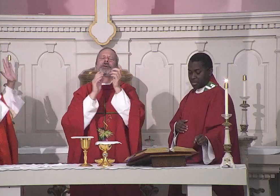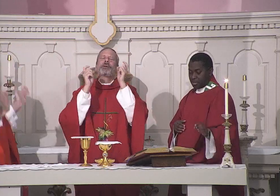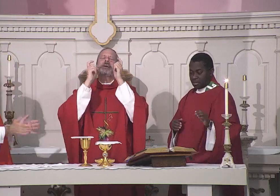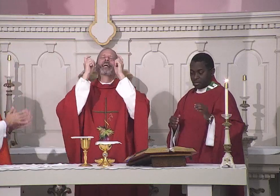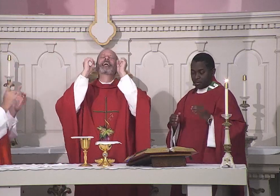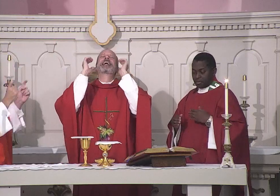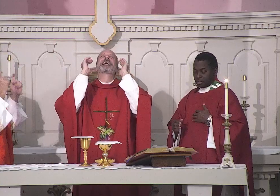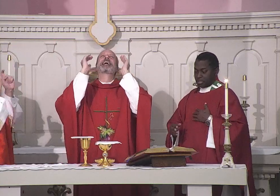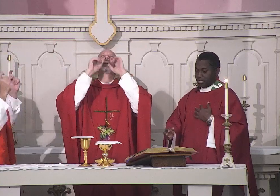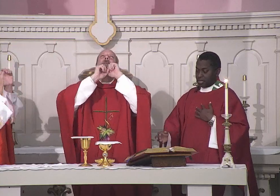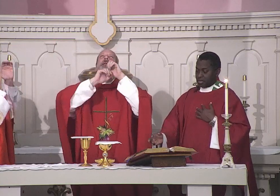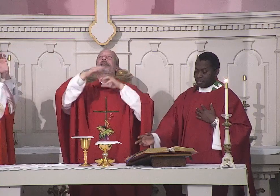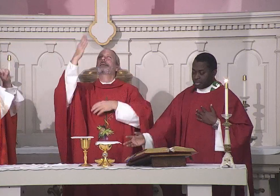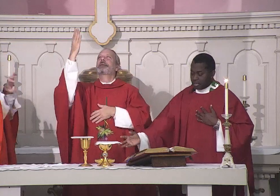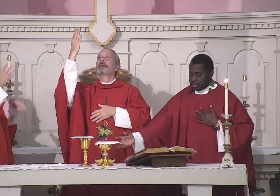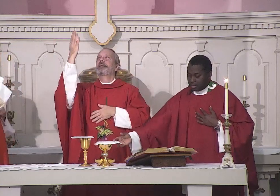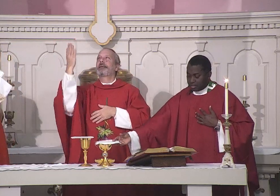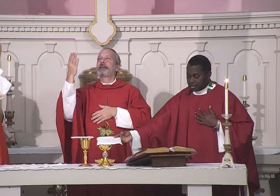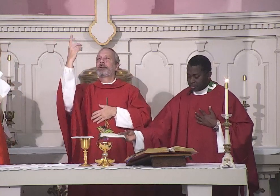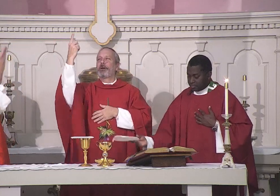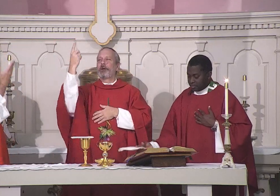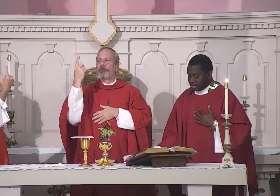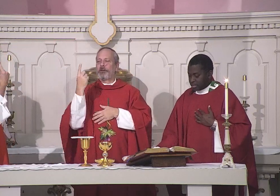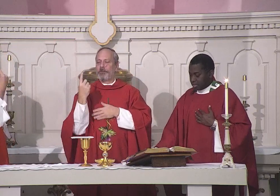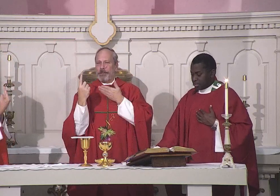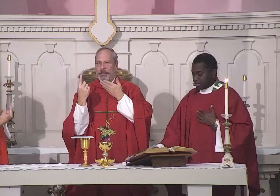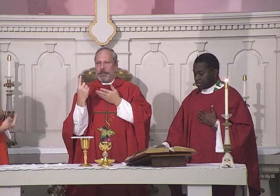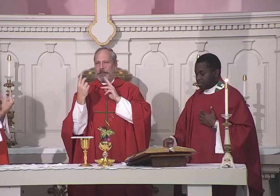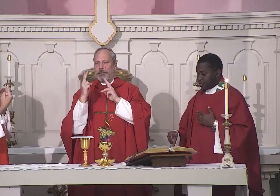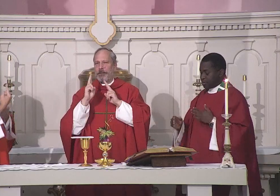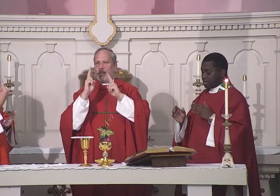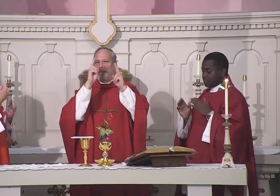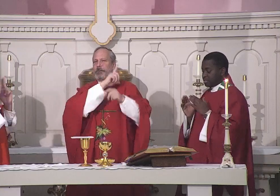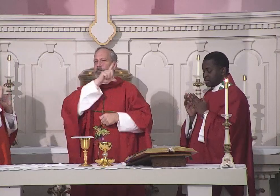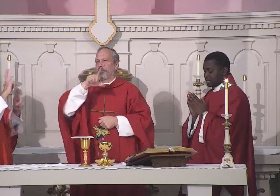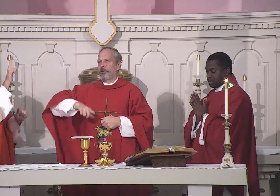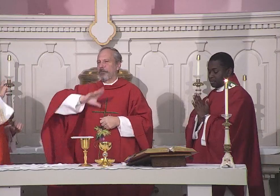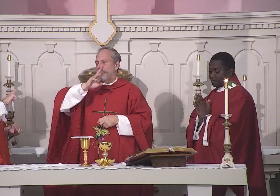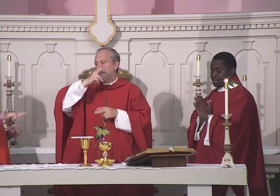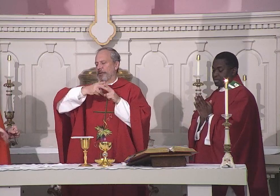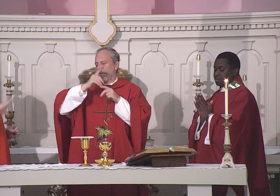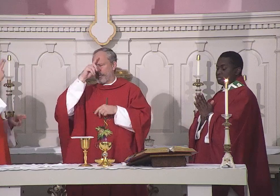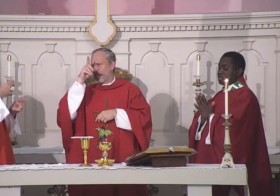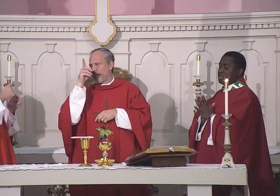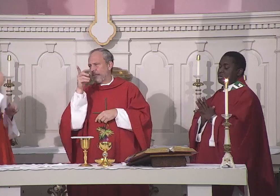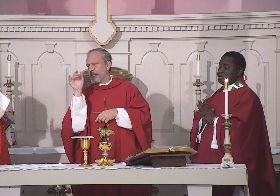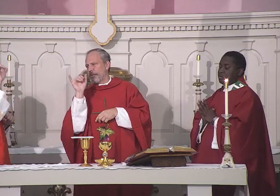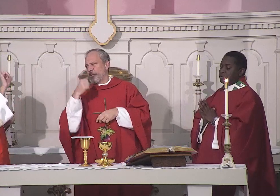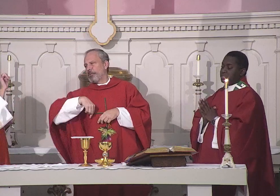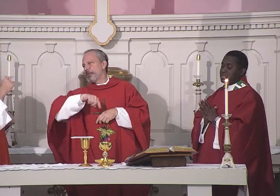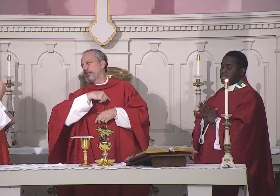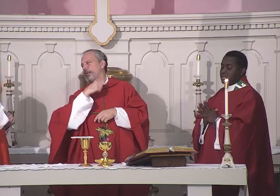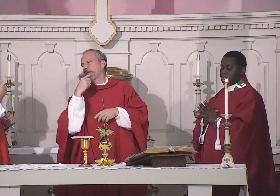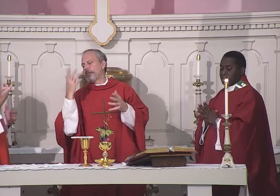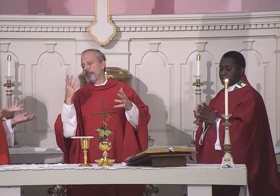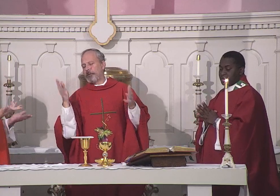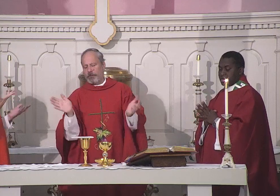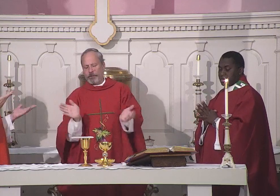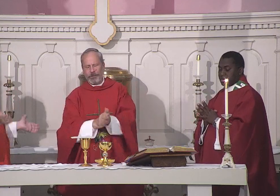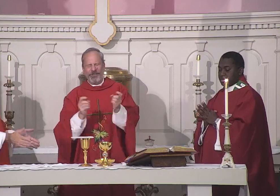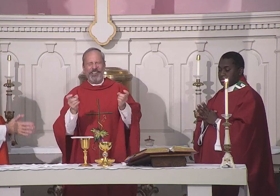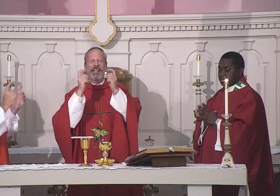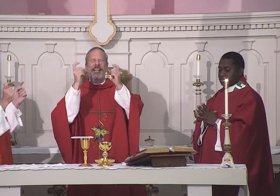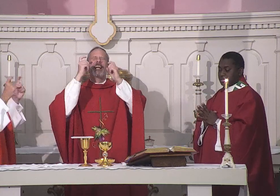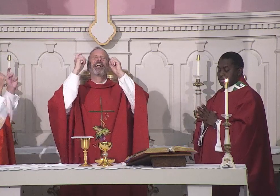glory. Hosanna in the highest. Blessed is he who comes in the name of the Lord. Hosanna in the